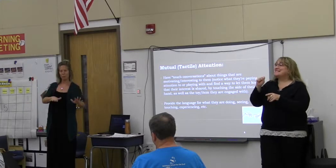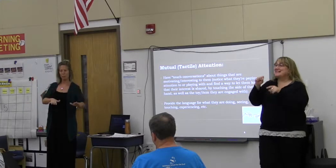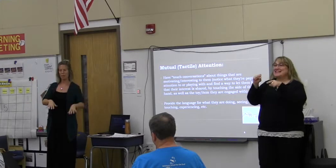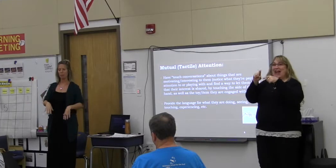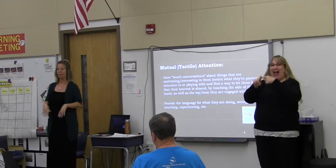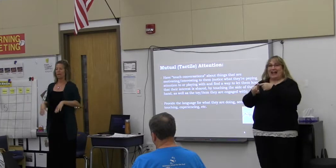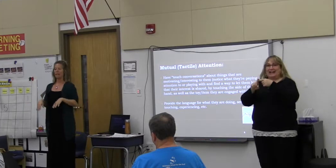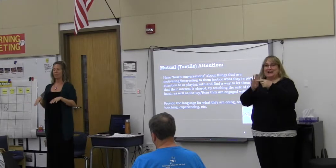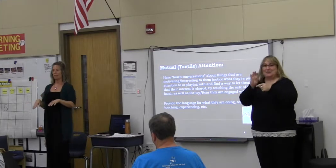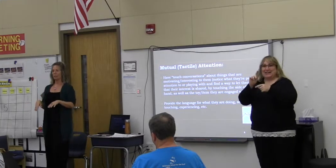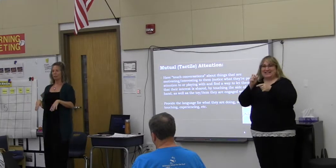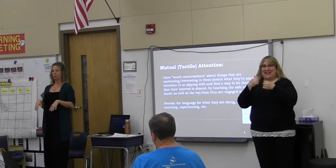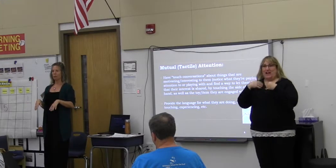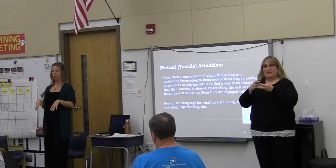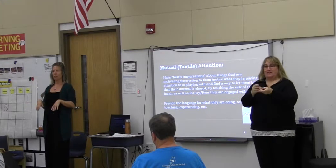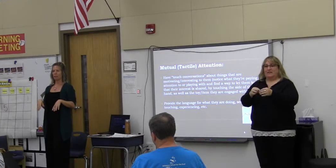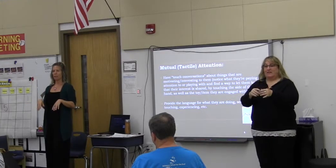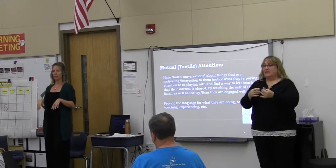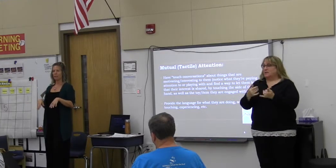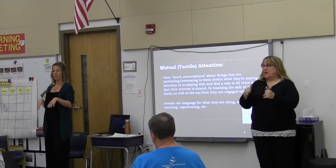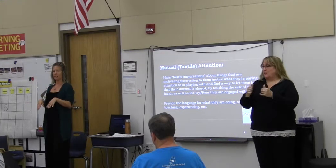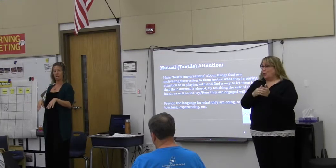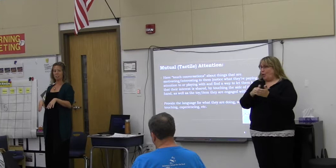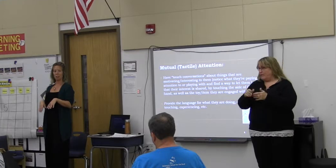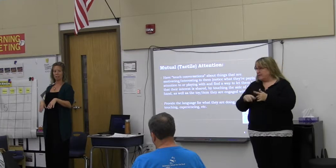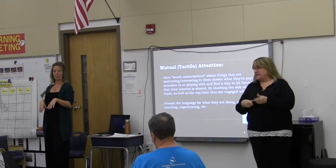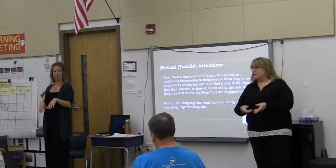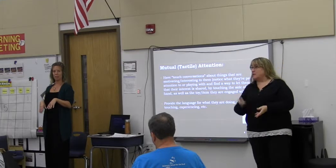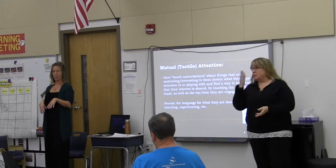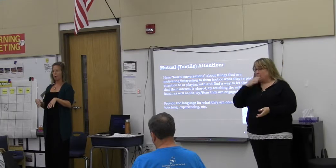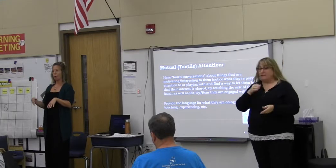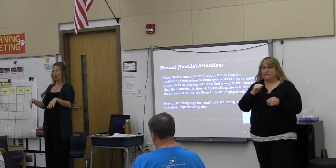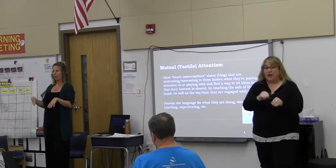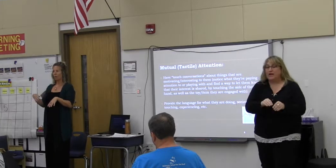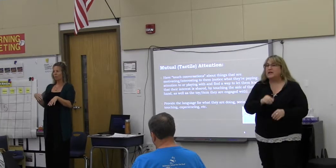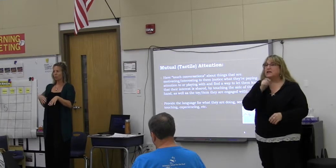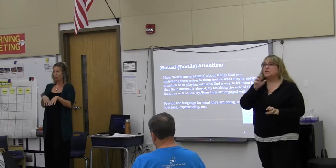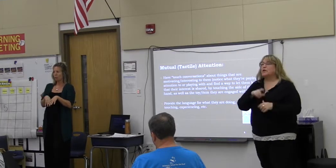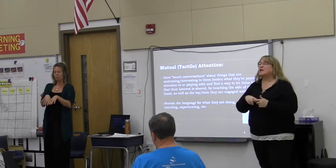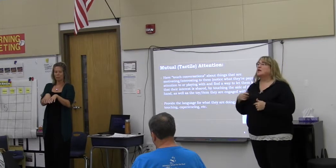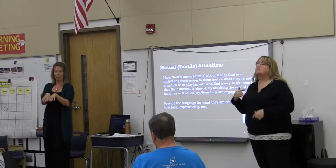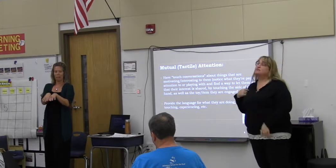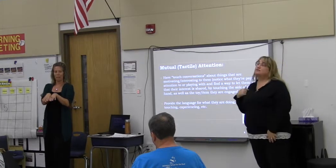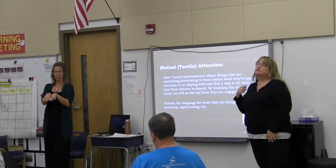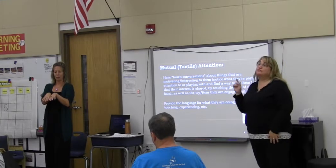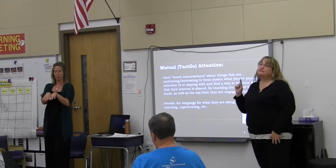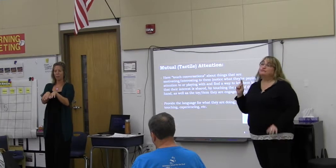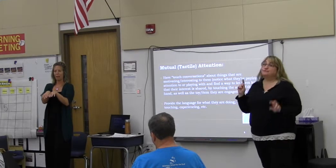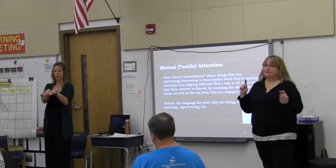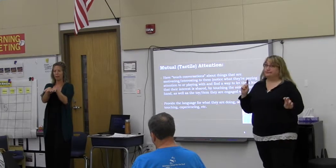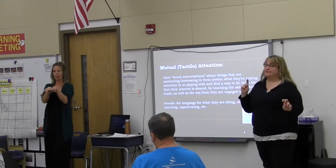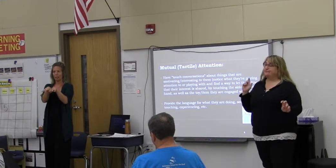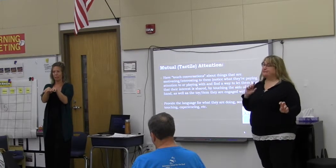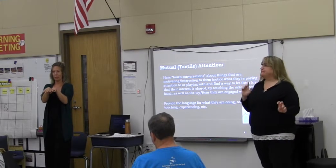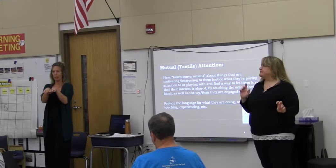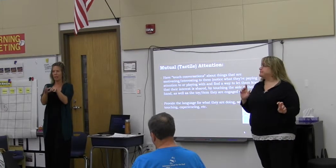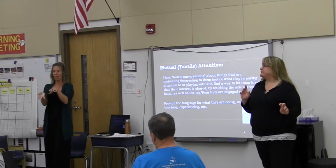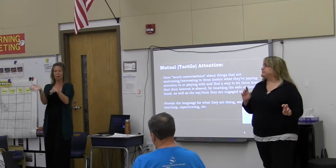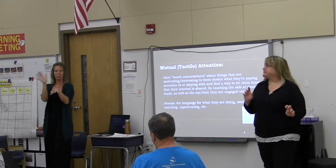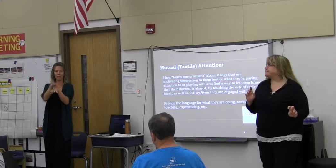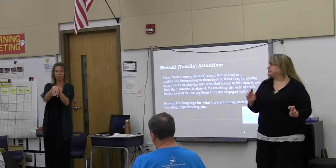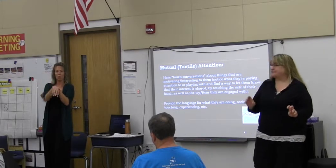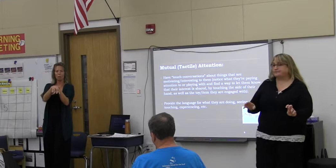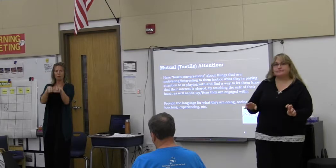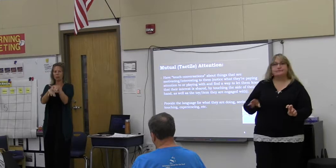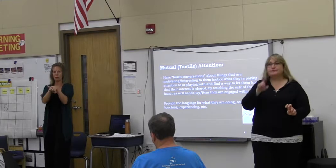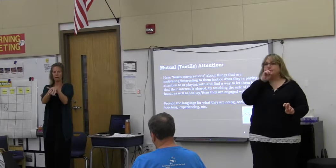with from time to time. If they're right in front of him and he's not doing anything, what I might do is come up beside him and put my hand right here. I'm